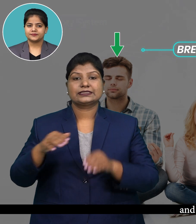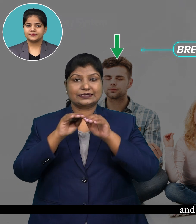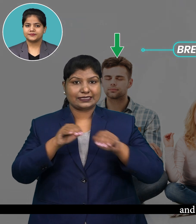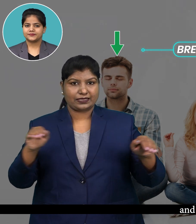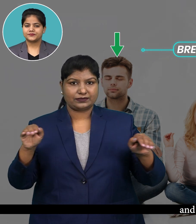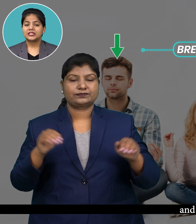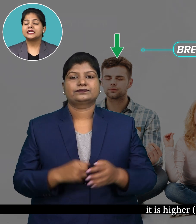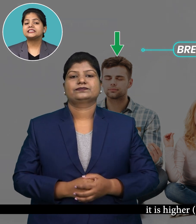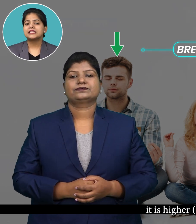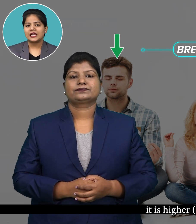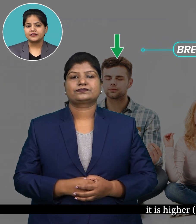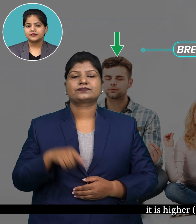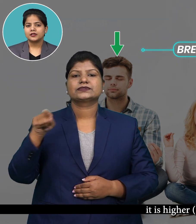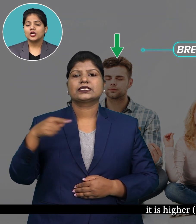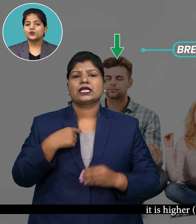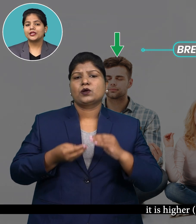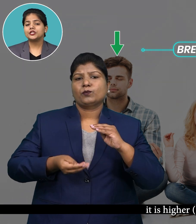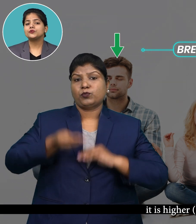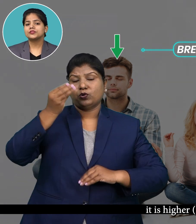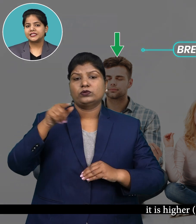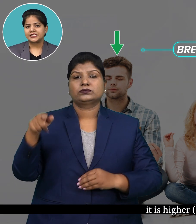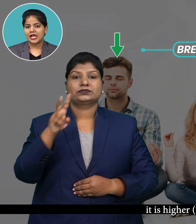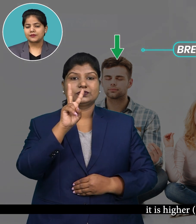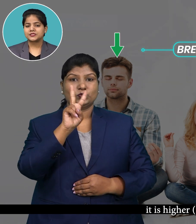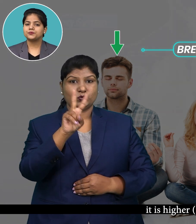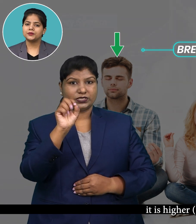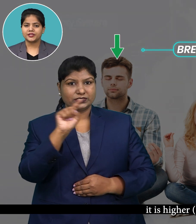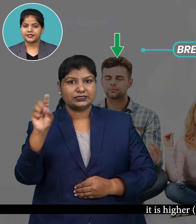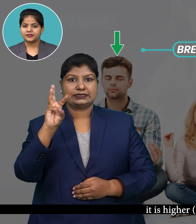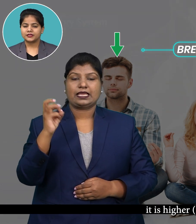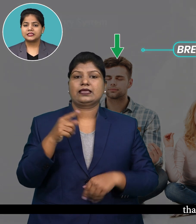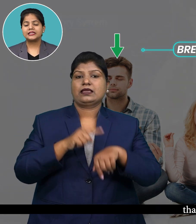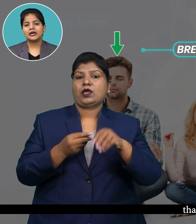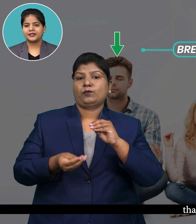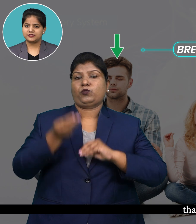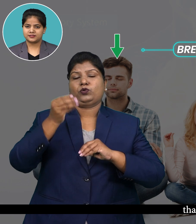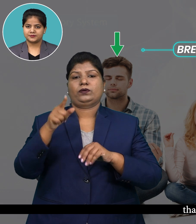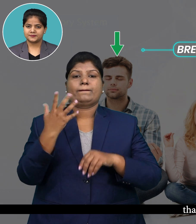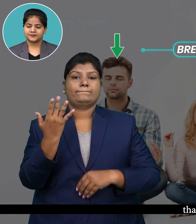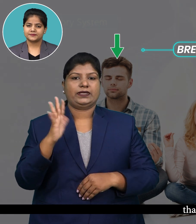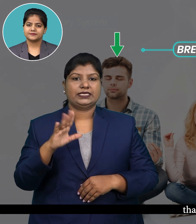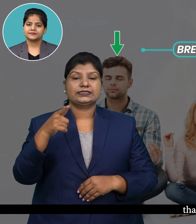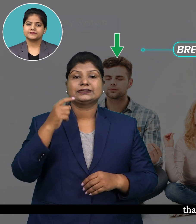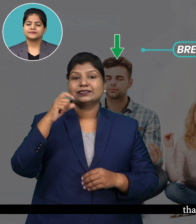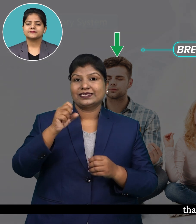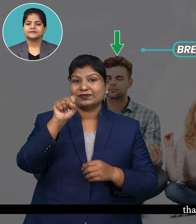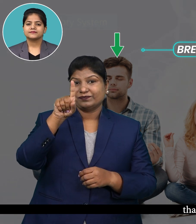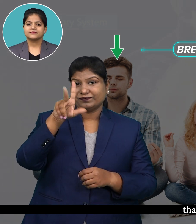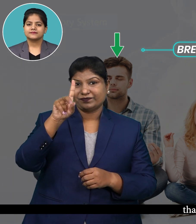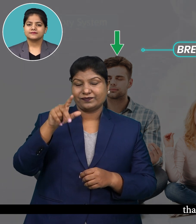children. It is higher 20 to 30 times per minute than adults.